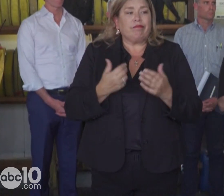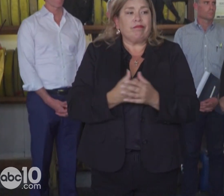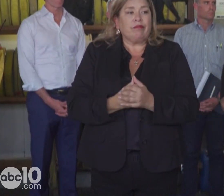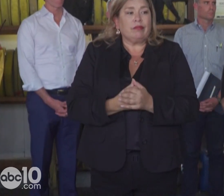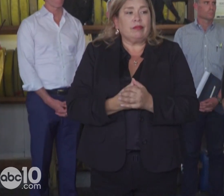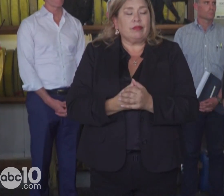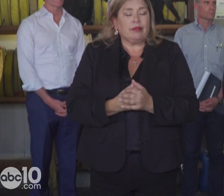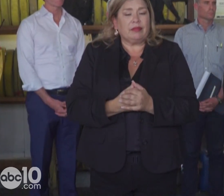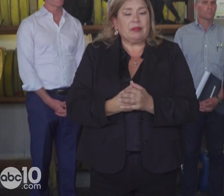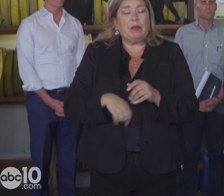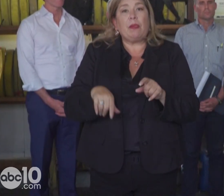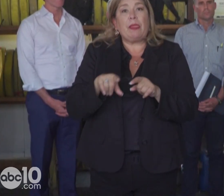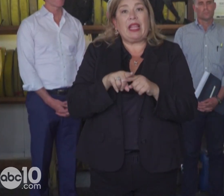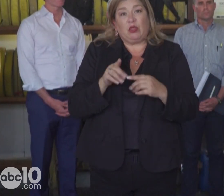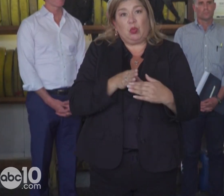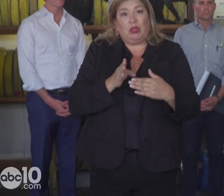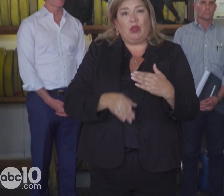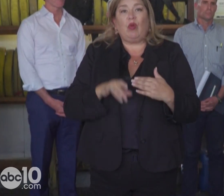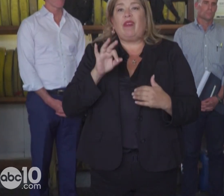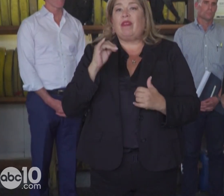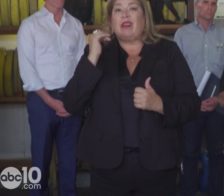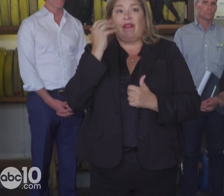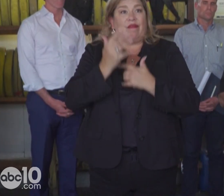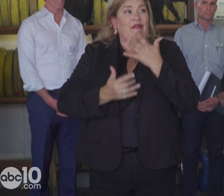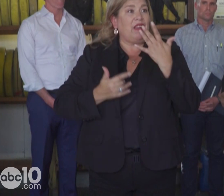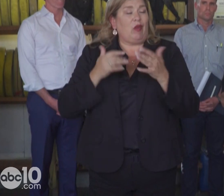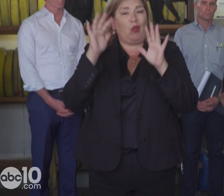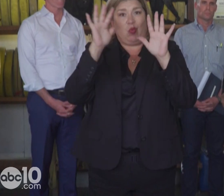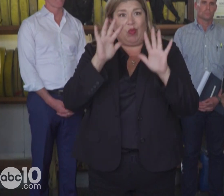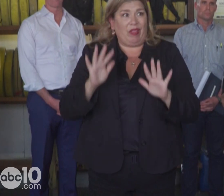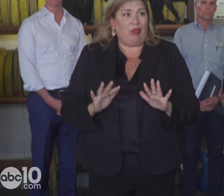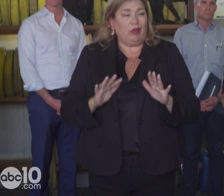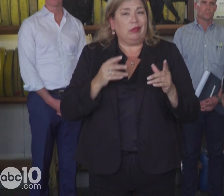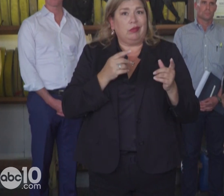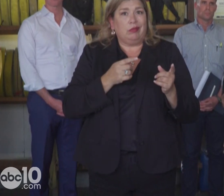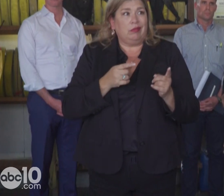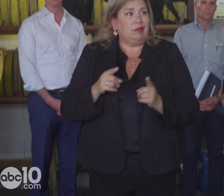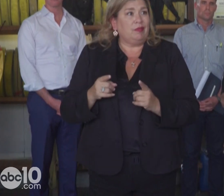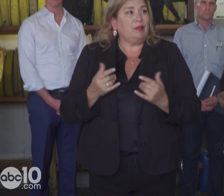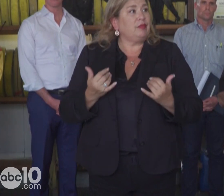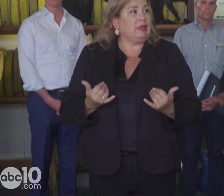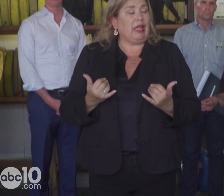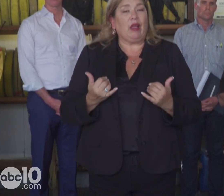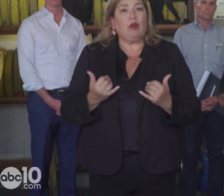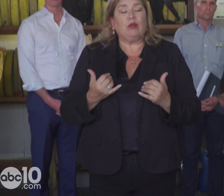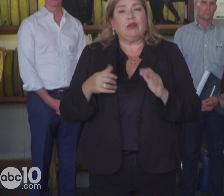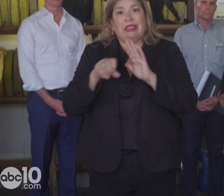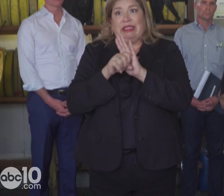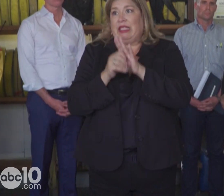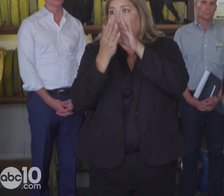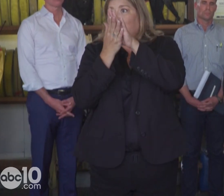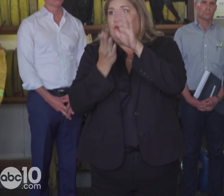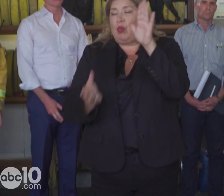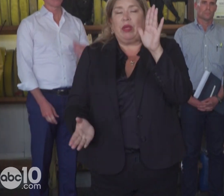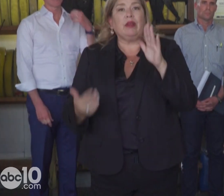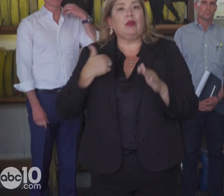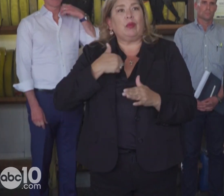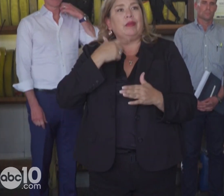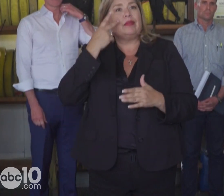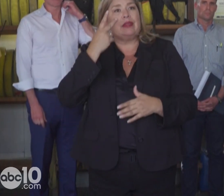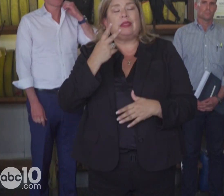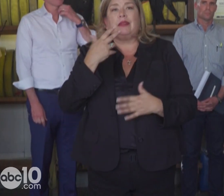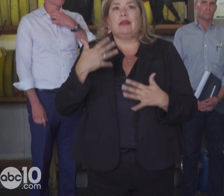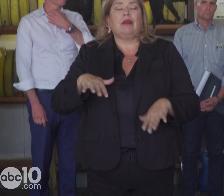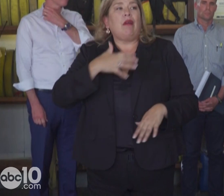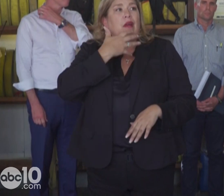of the fire weather conditions that are now really in statewide, we're seeing hot,